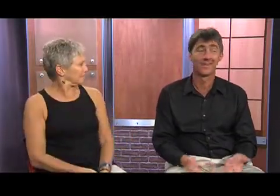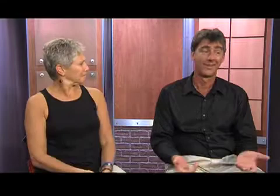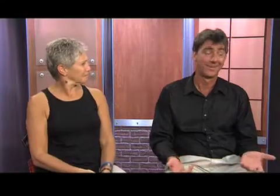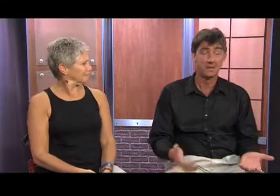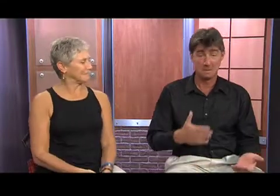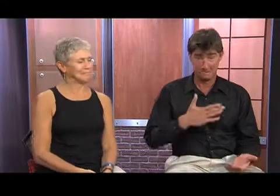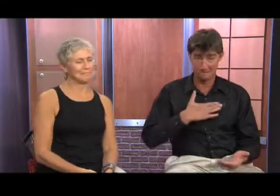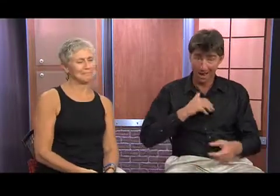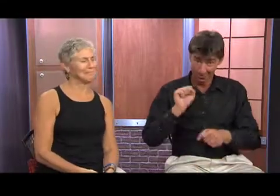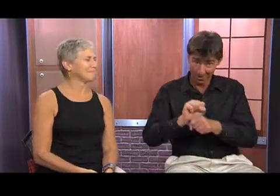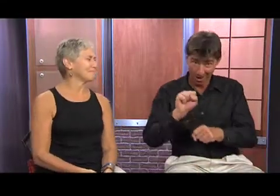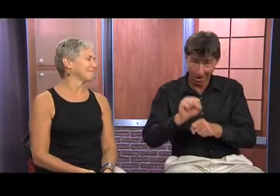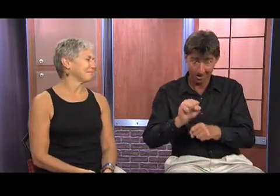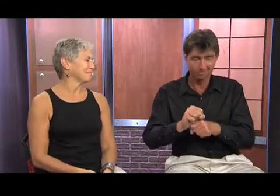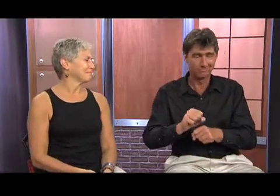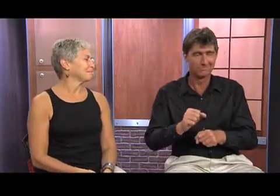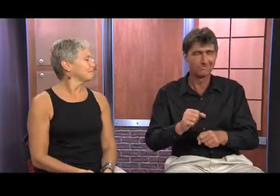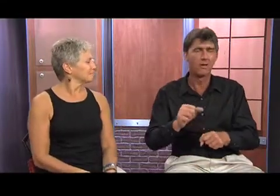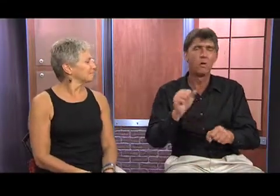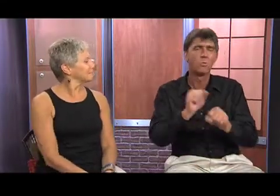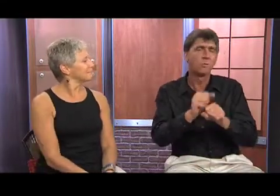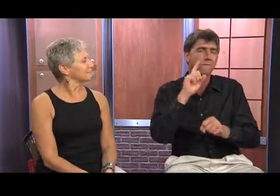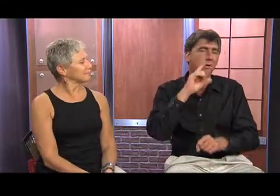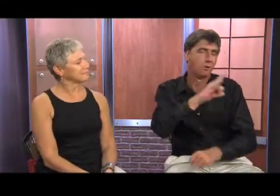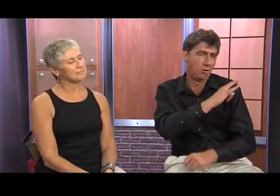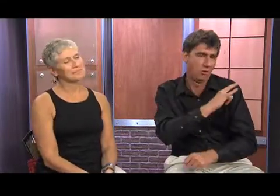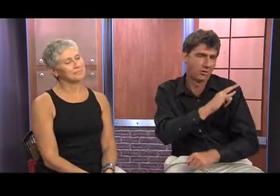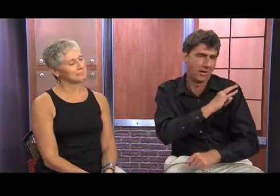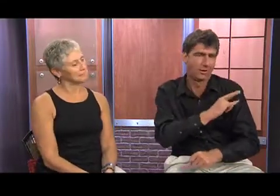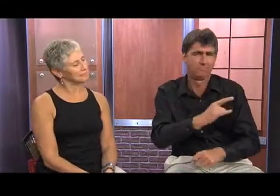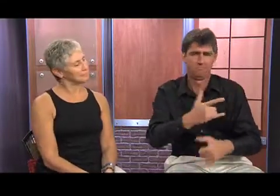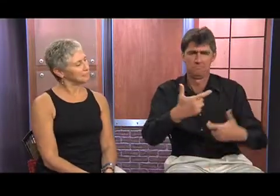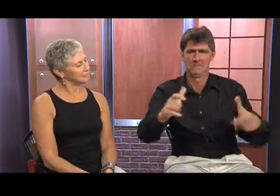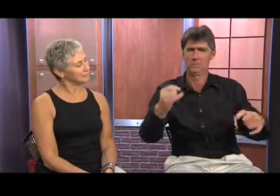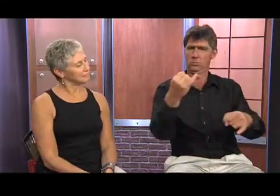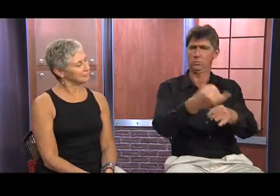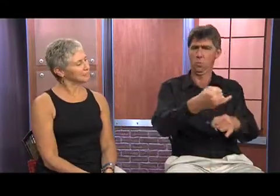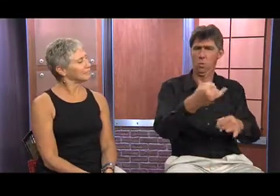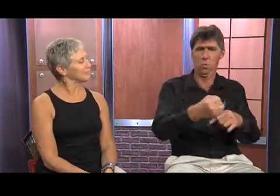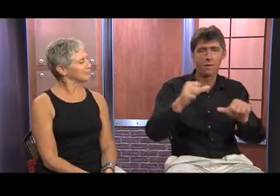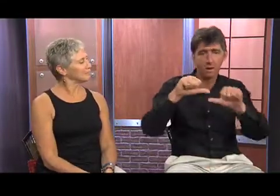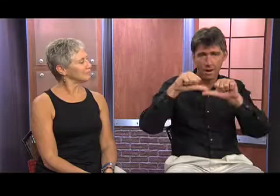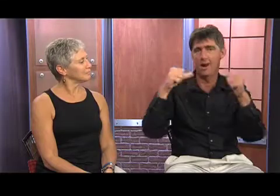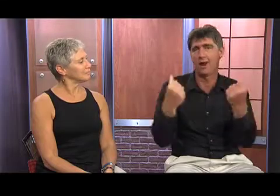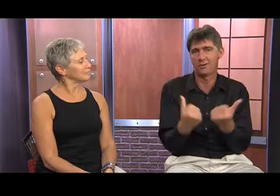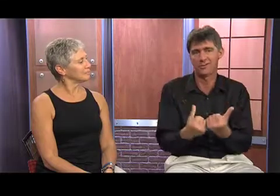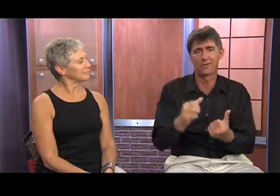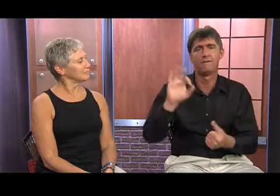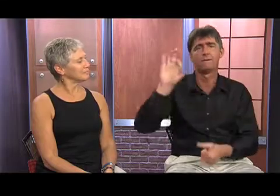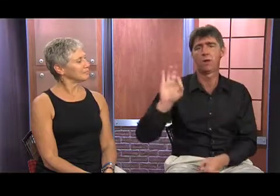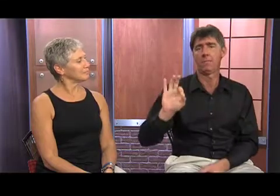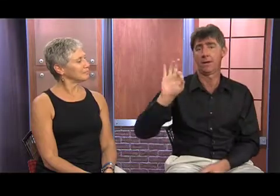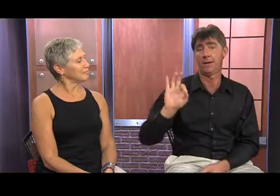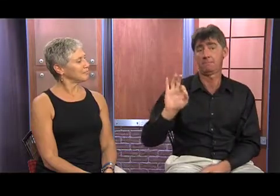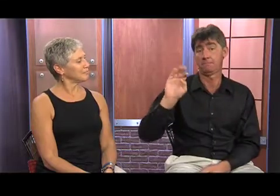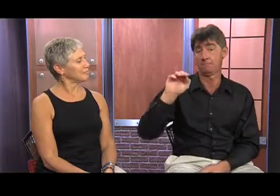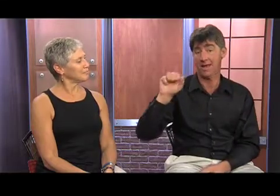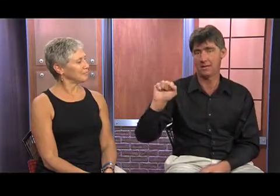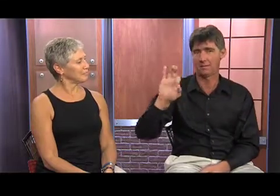I coordinate the interpreting services for a large agency, Framingham, Massachusetts, and I have 13